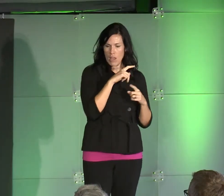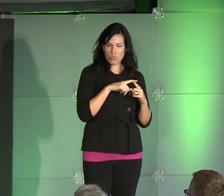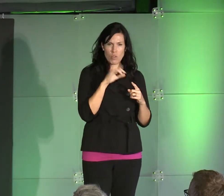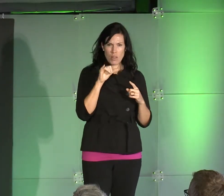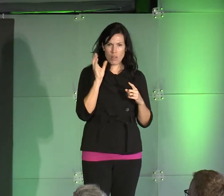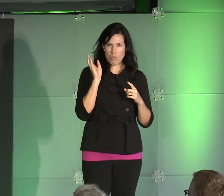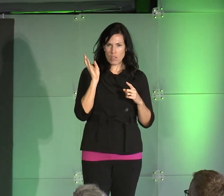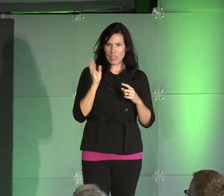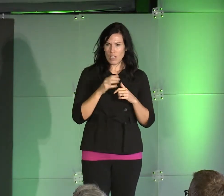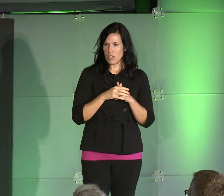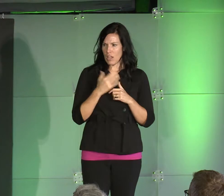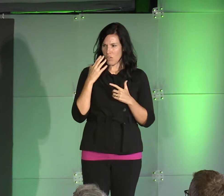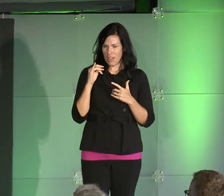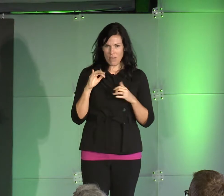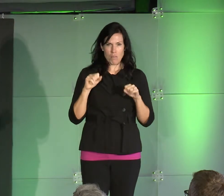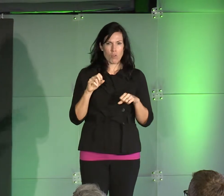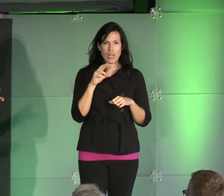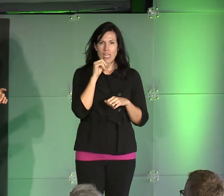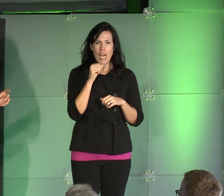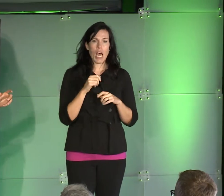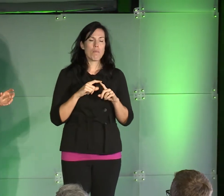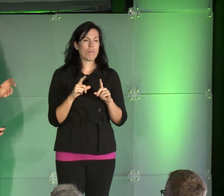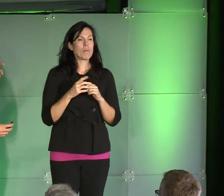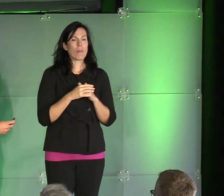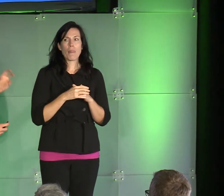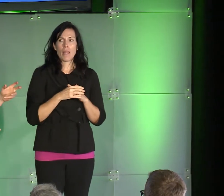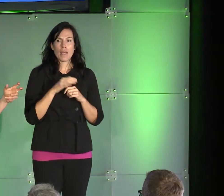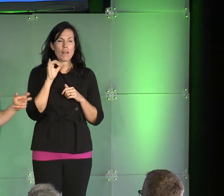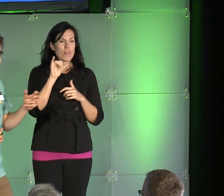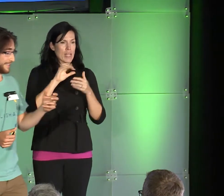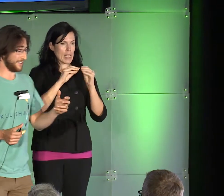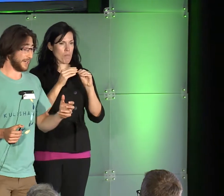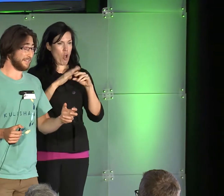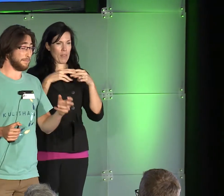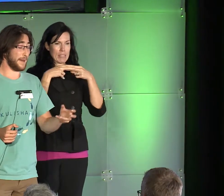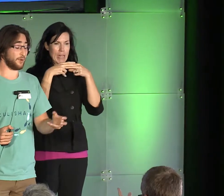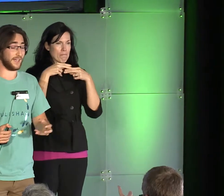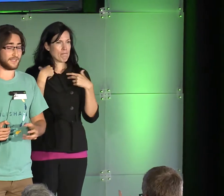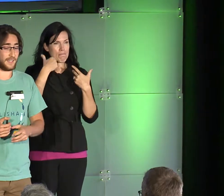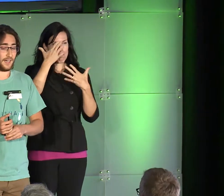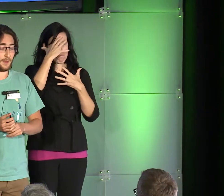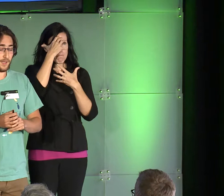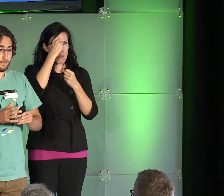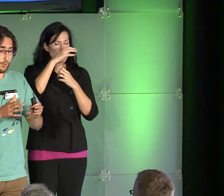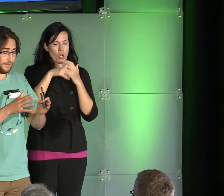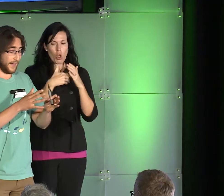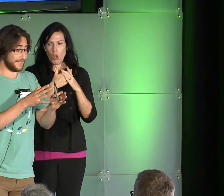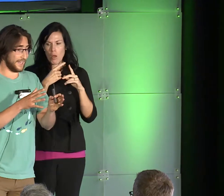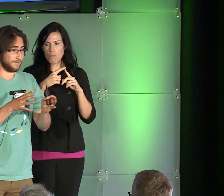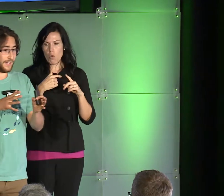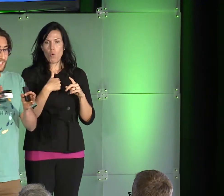presentation, I don't know if that's possible or not. So the numbers are on the slides. I don't have them memorized, but